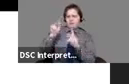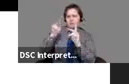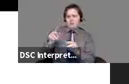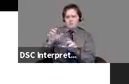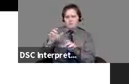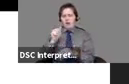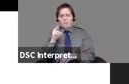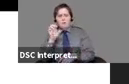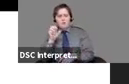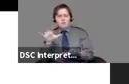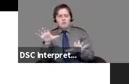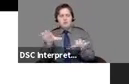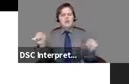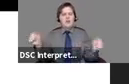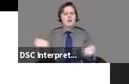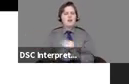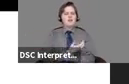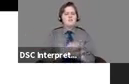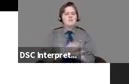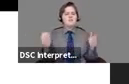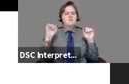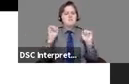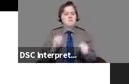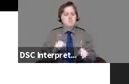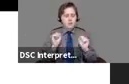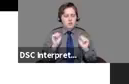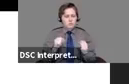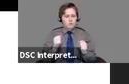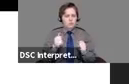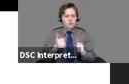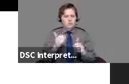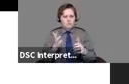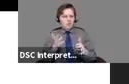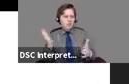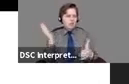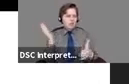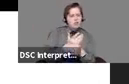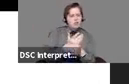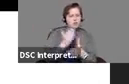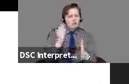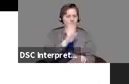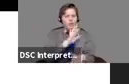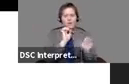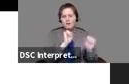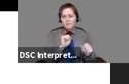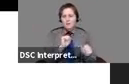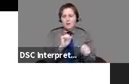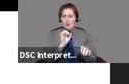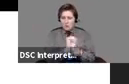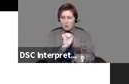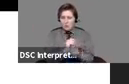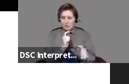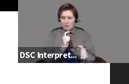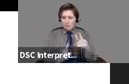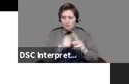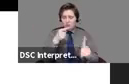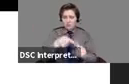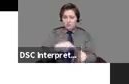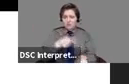does everything in their power to disrupt that person's ability to be to work on